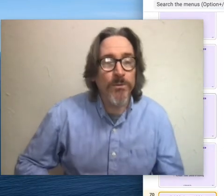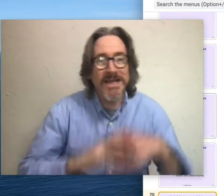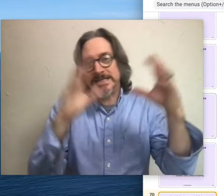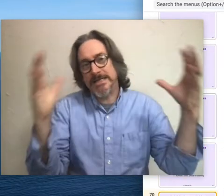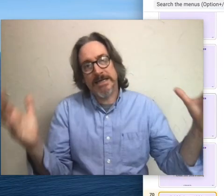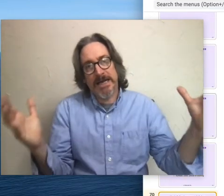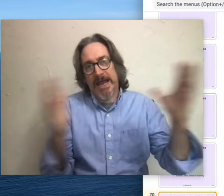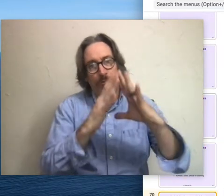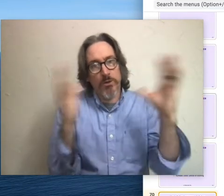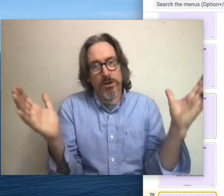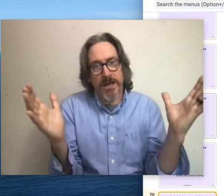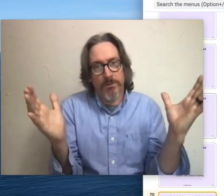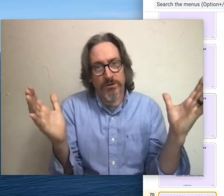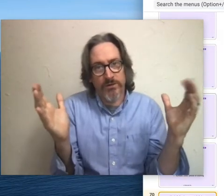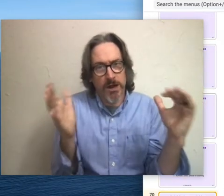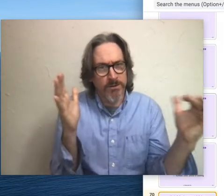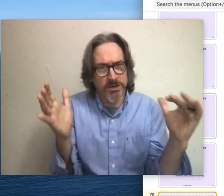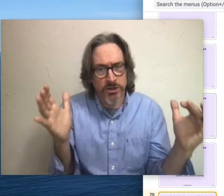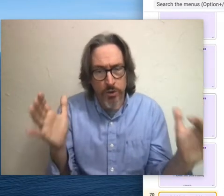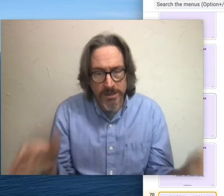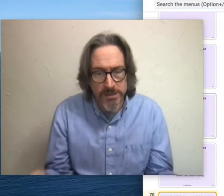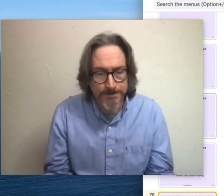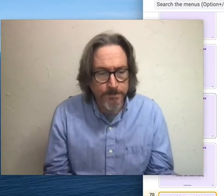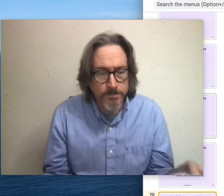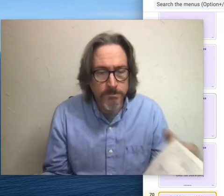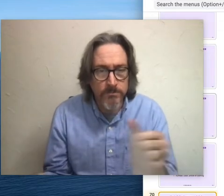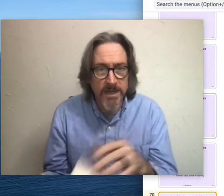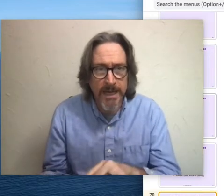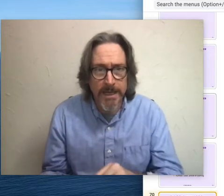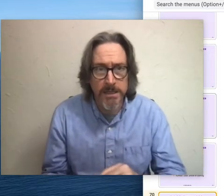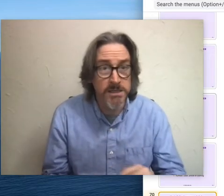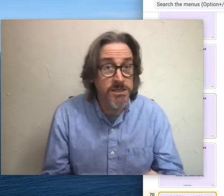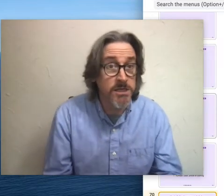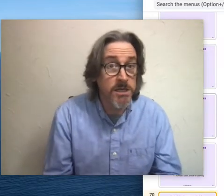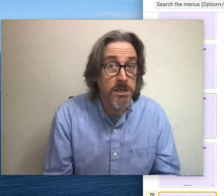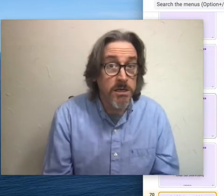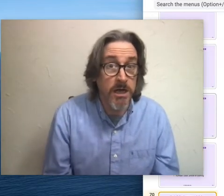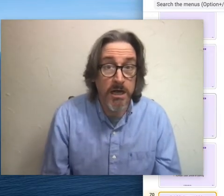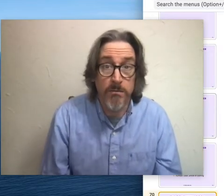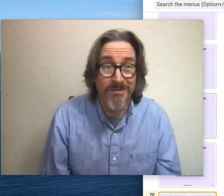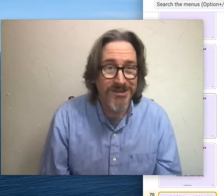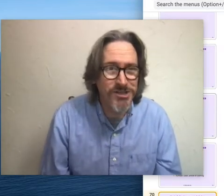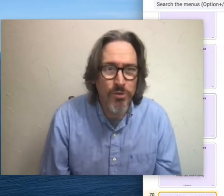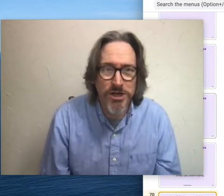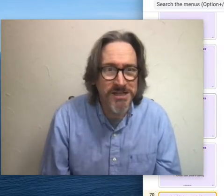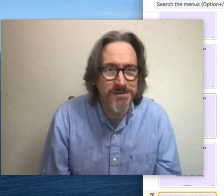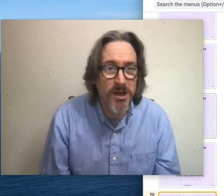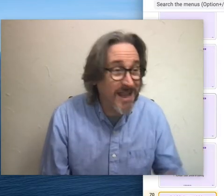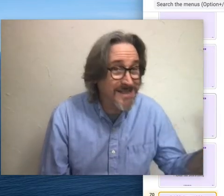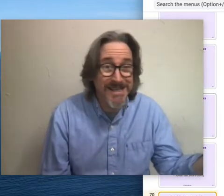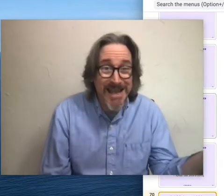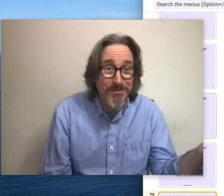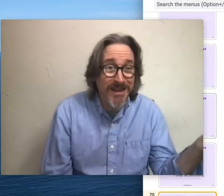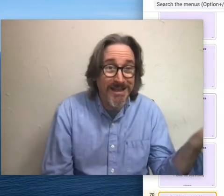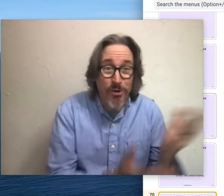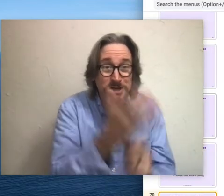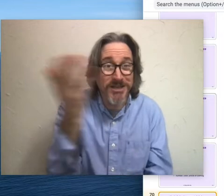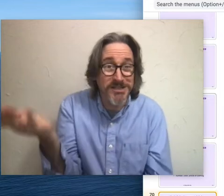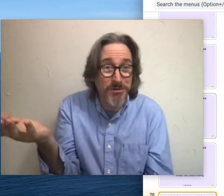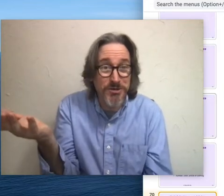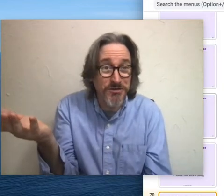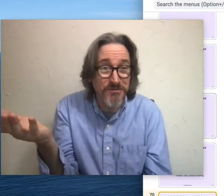Then we get to the 8.1 to 8.3. The comprehension quiz is just watching it's the same thing.